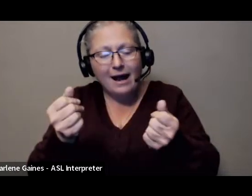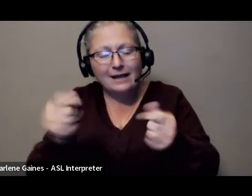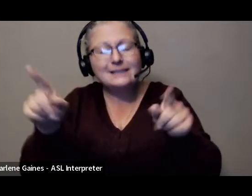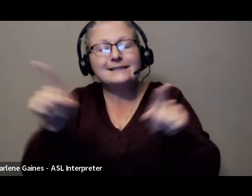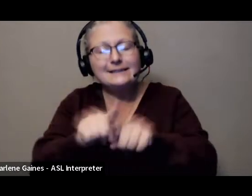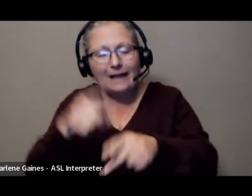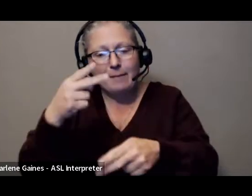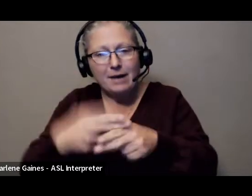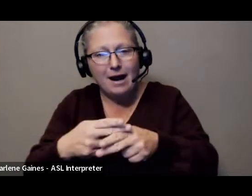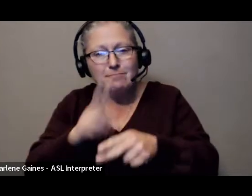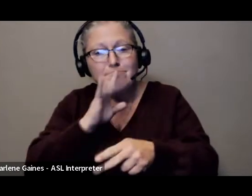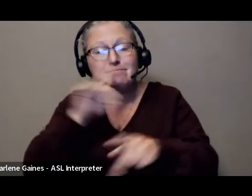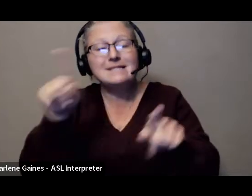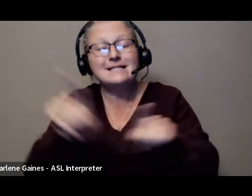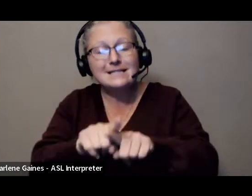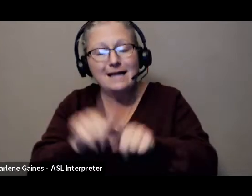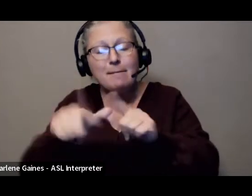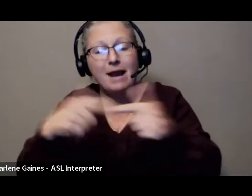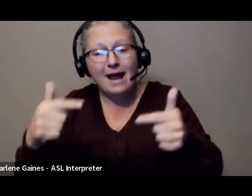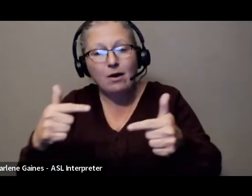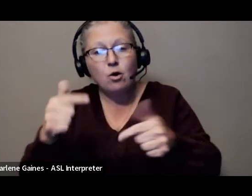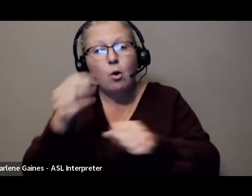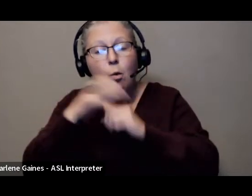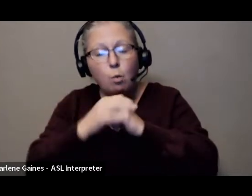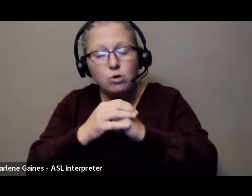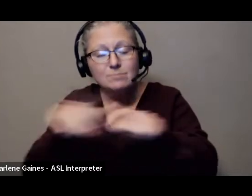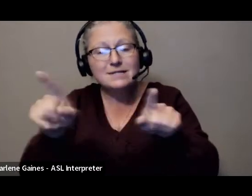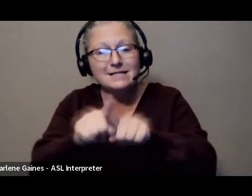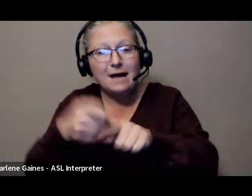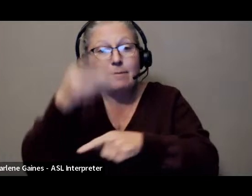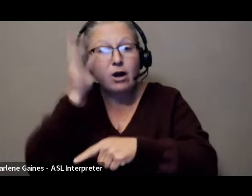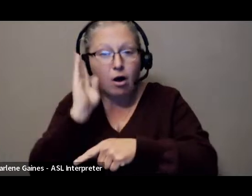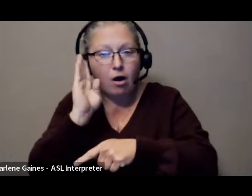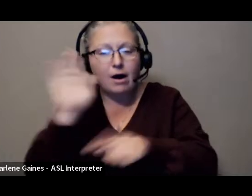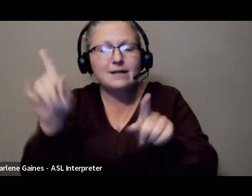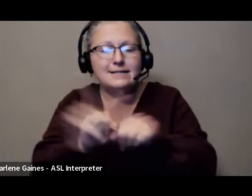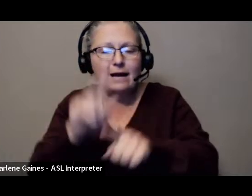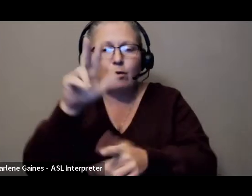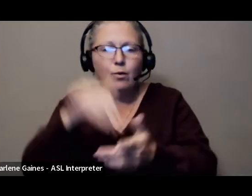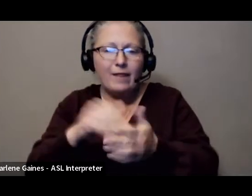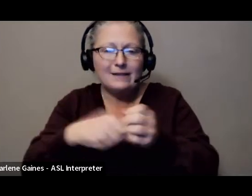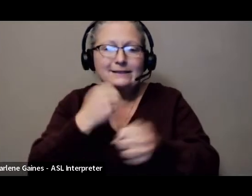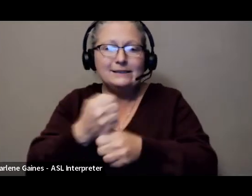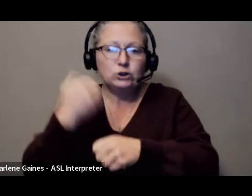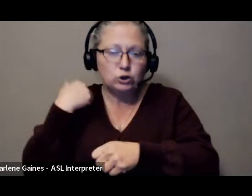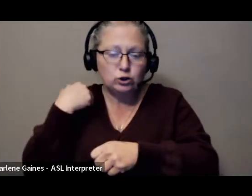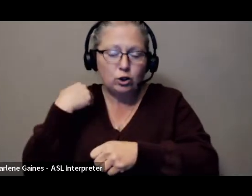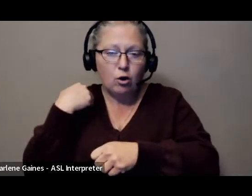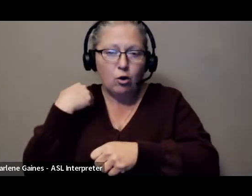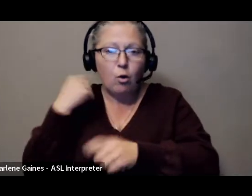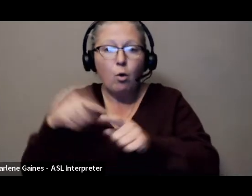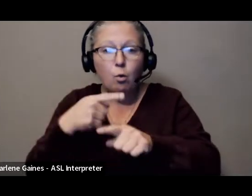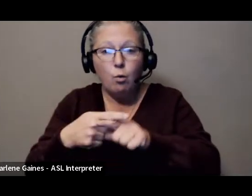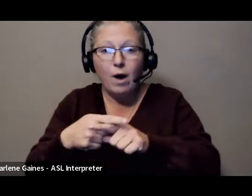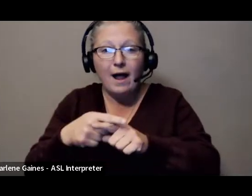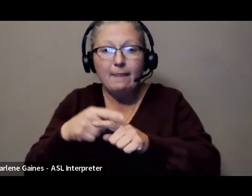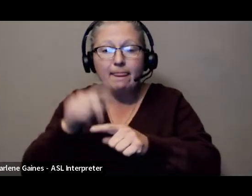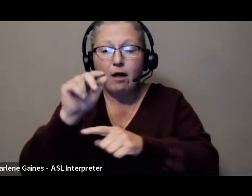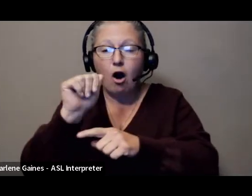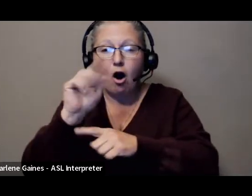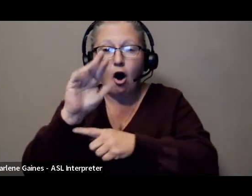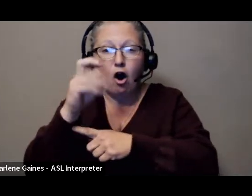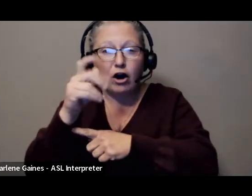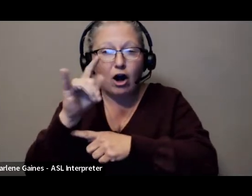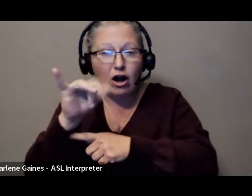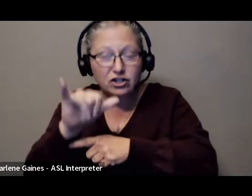name, speaks the same language, and worship the same God as they did 3,000 years ago. When archaeologists dig in Israel, they